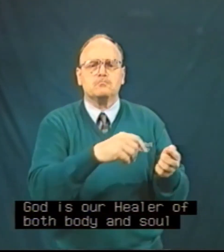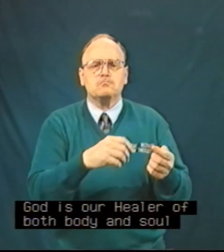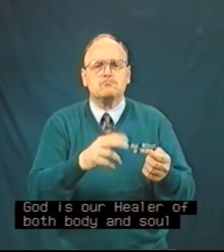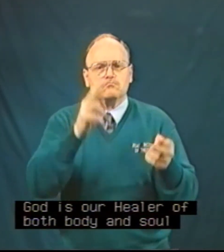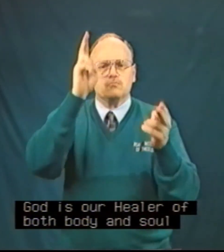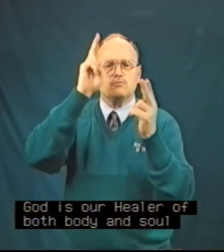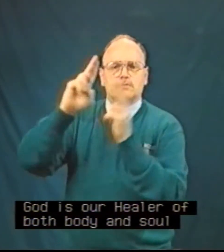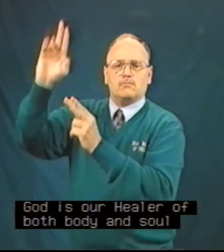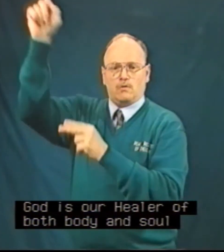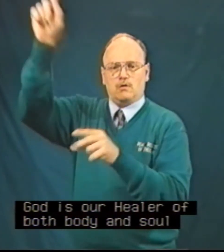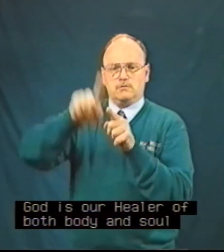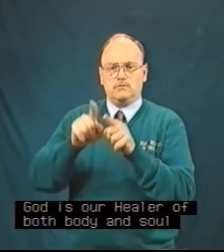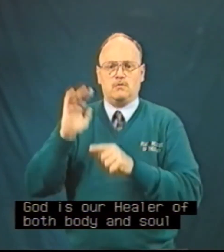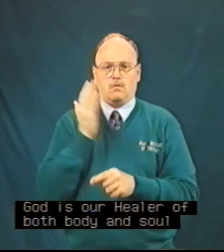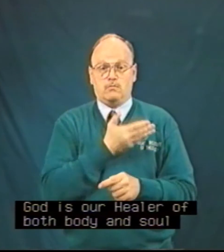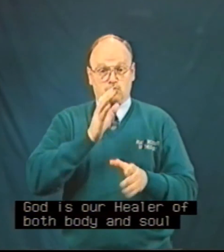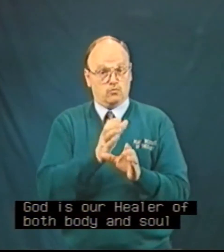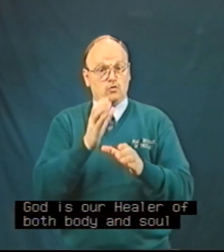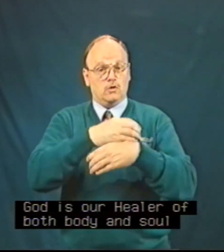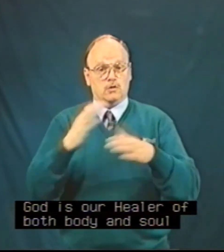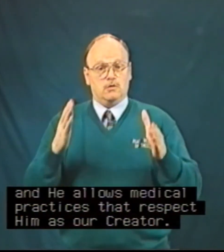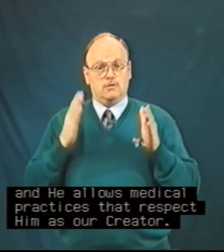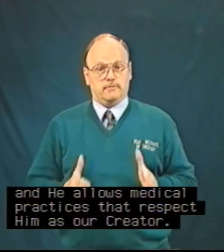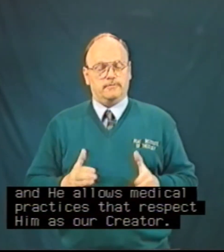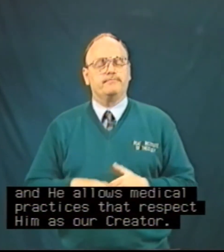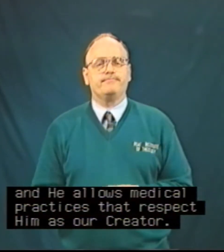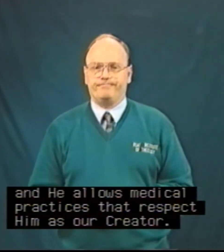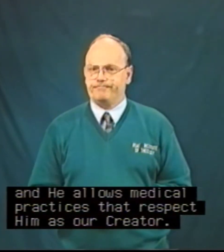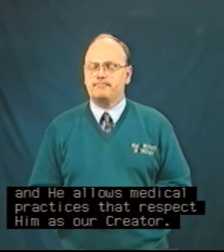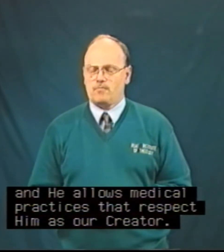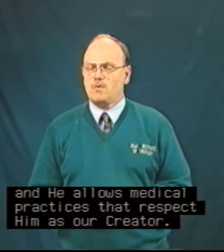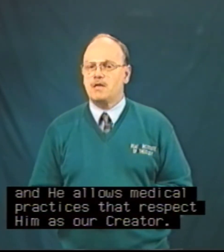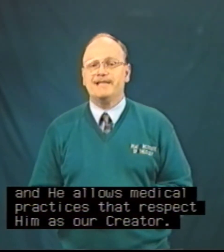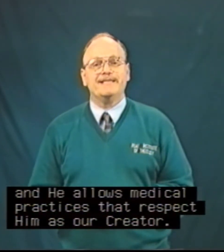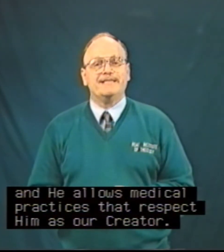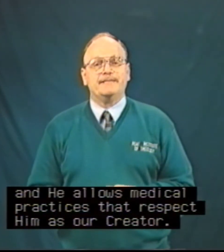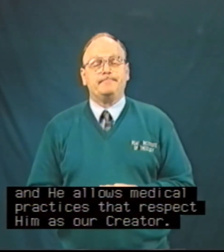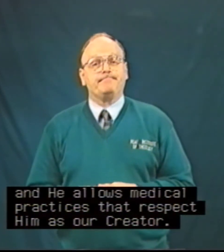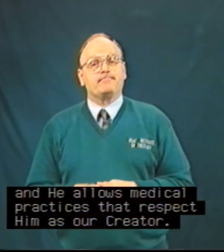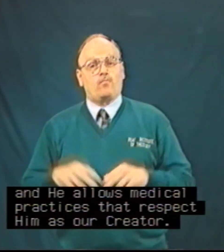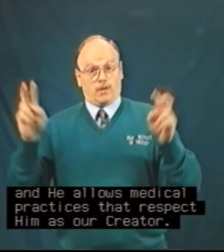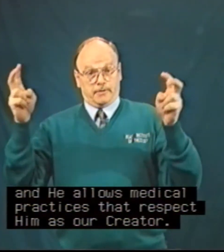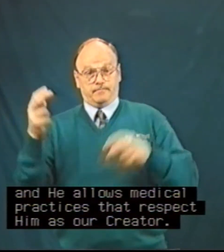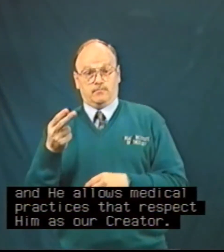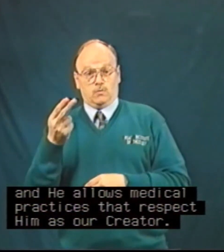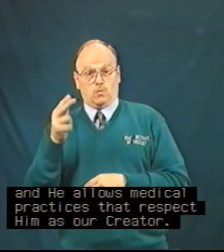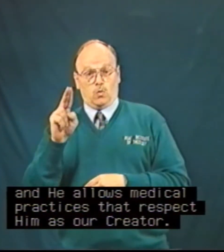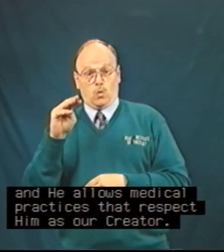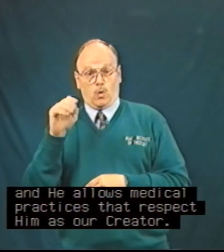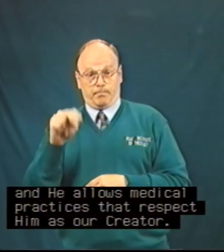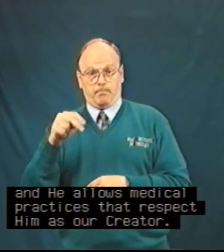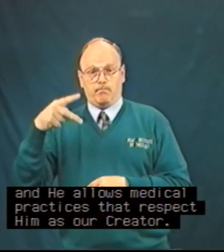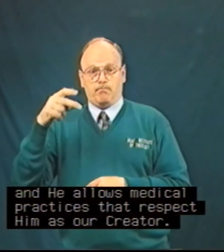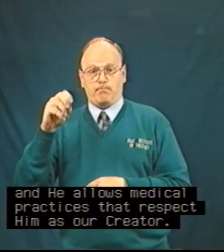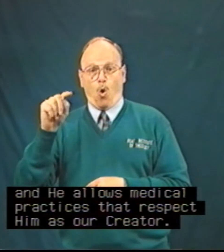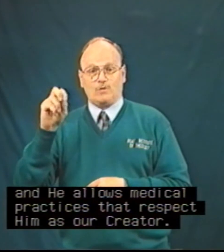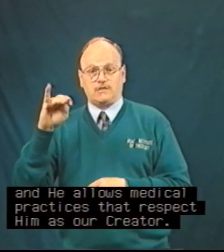God is our healer of both body and soul. And he allows medical practices that respect him as our creator.